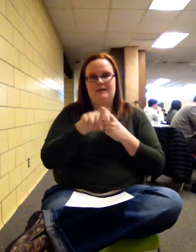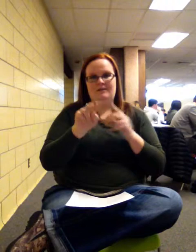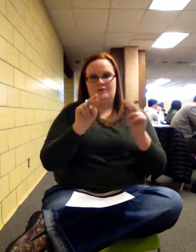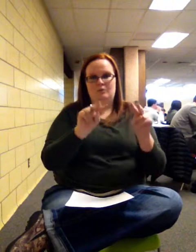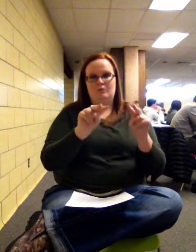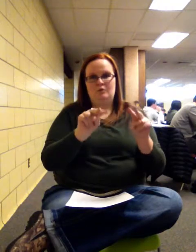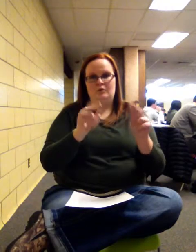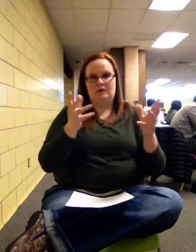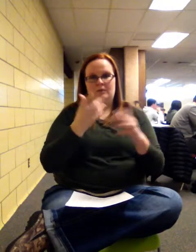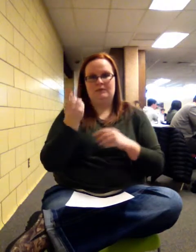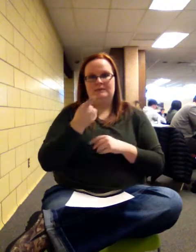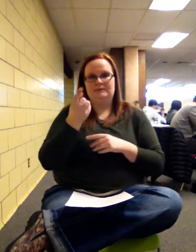what someone would get